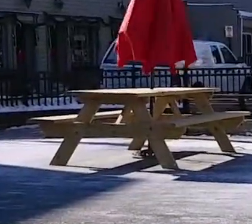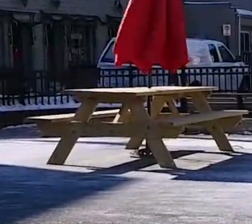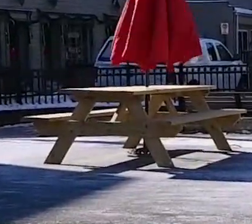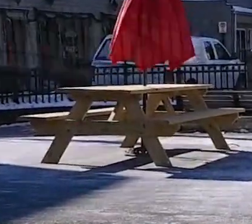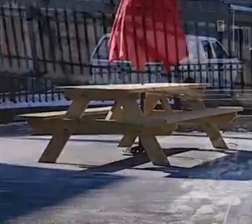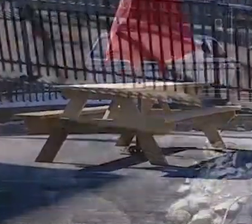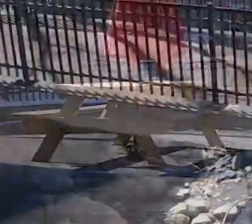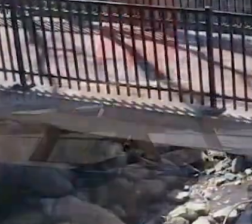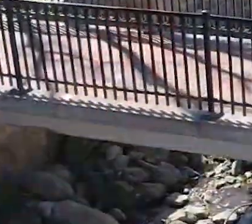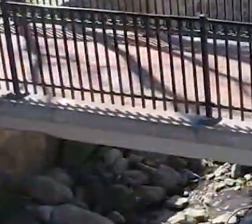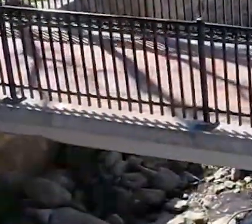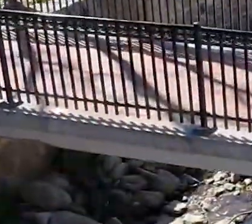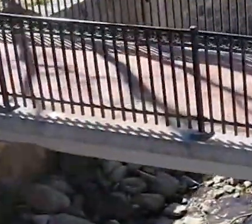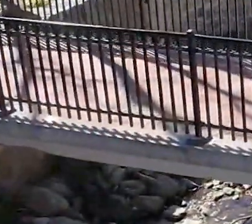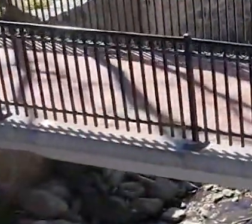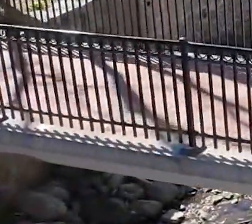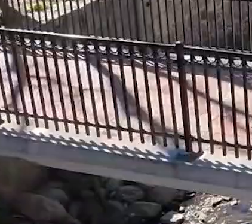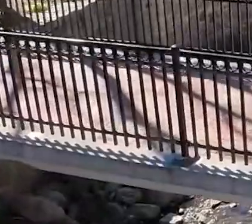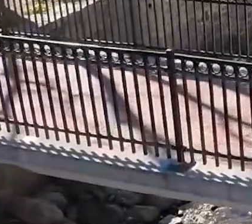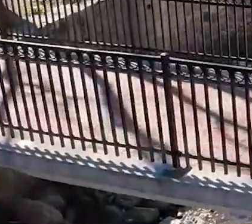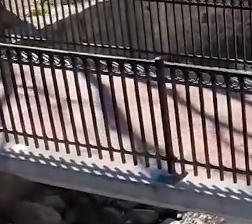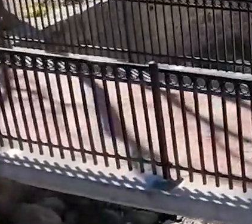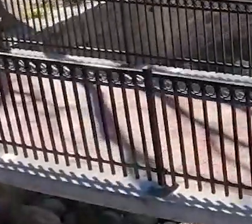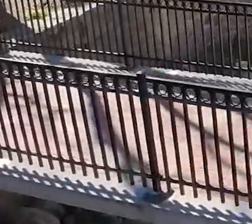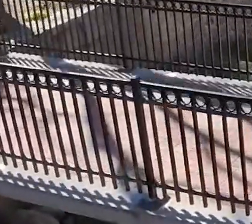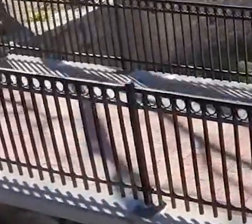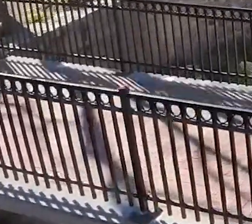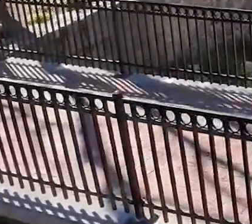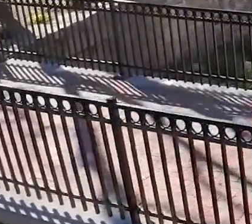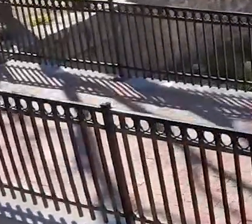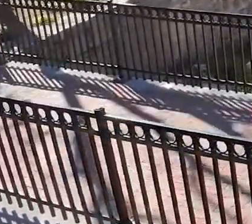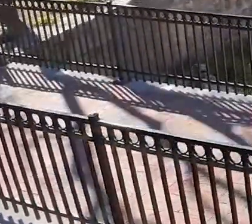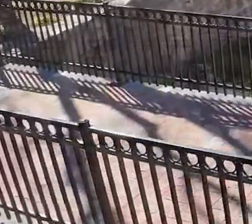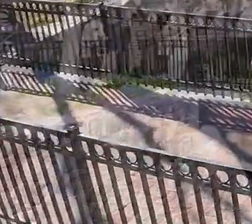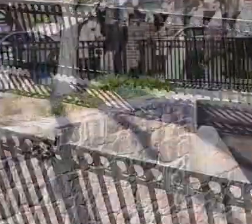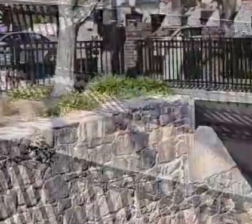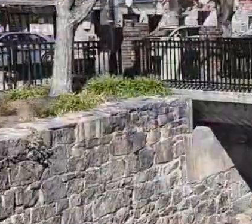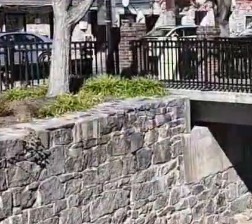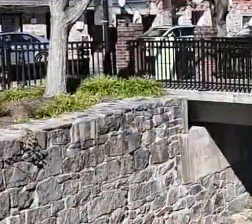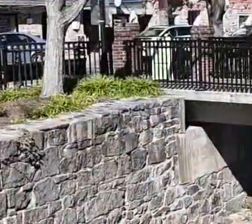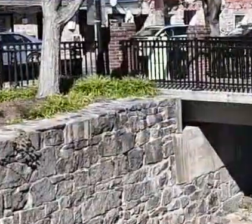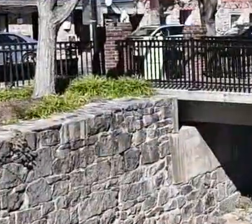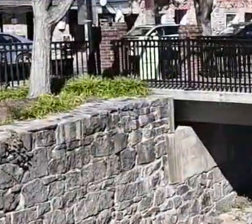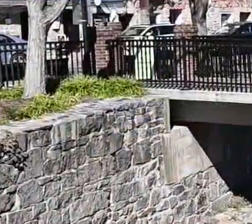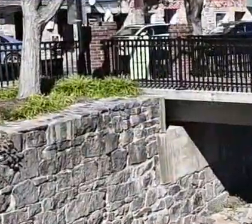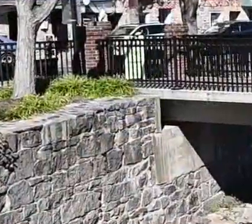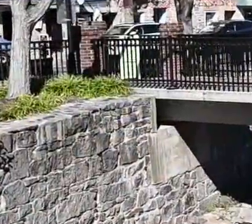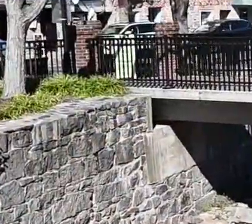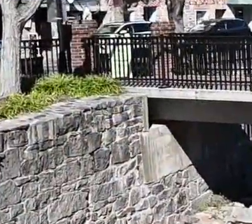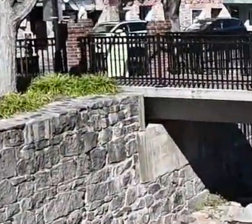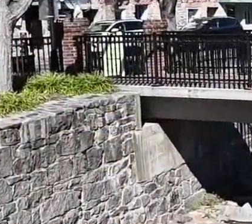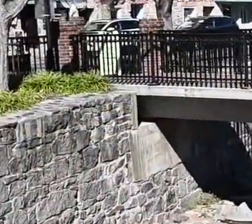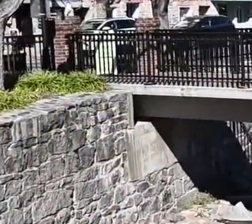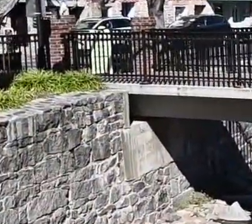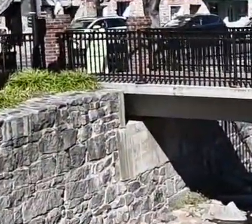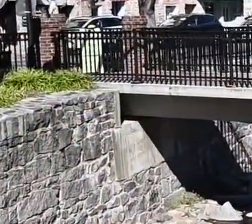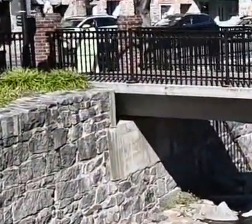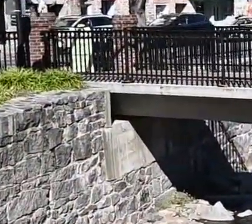expanded space has created the opportunity for community gathering and recreation, activating Lower Main Street